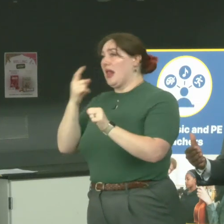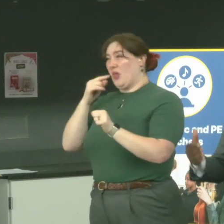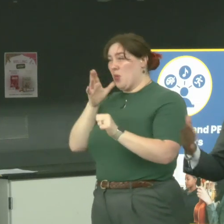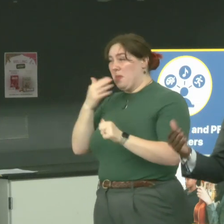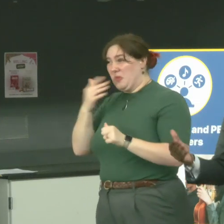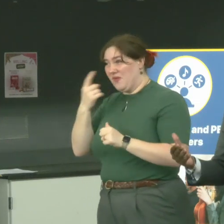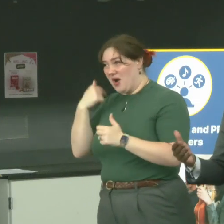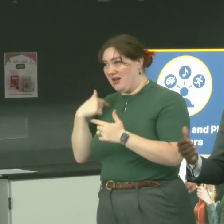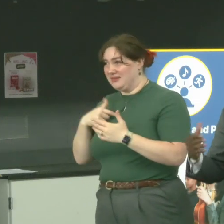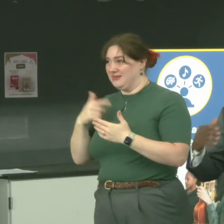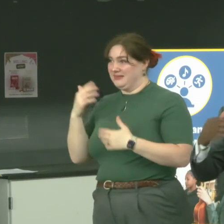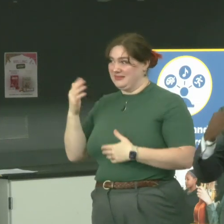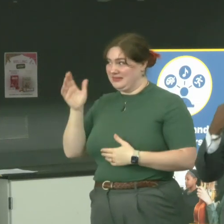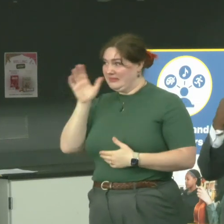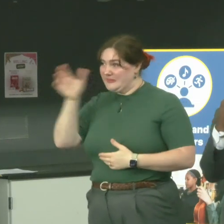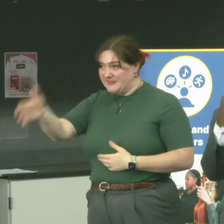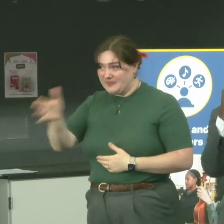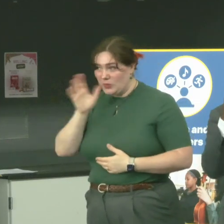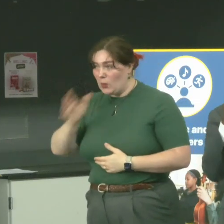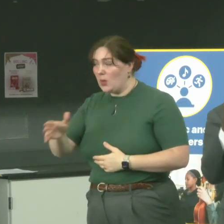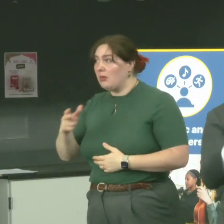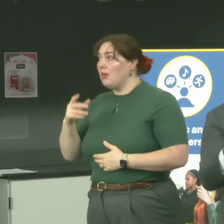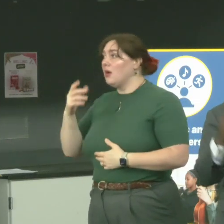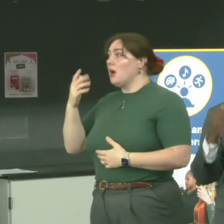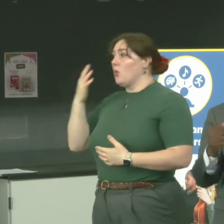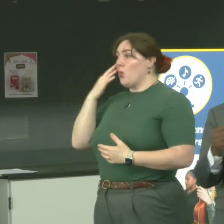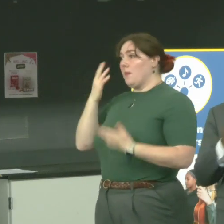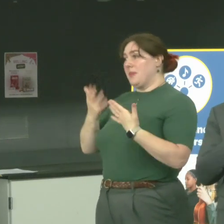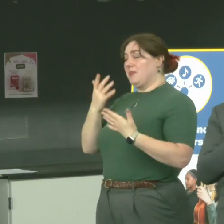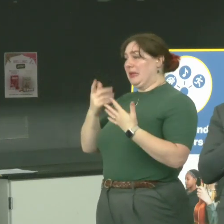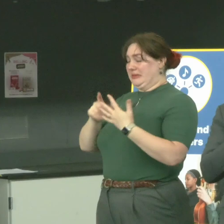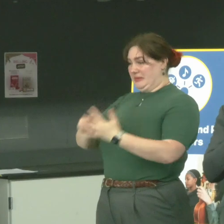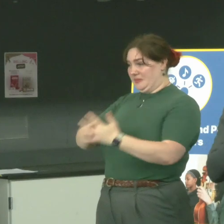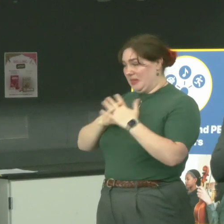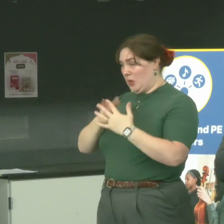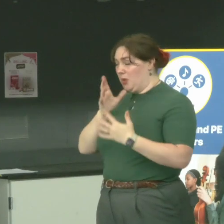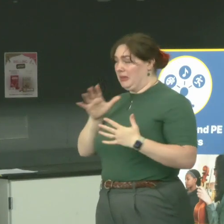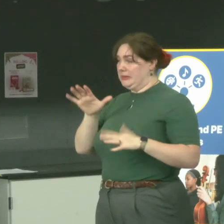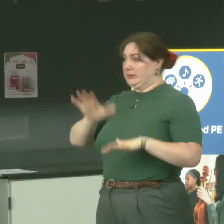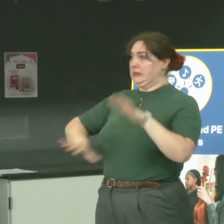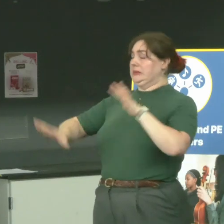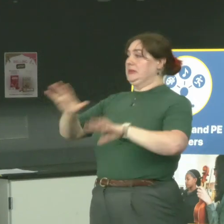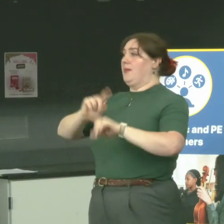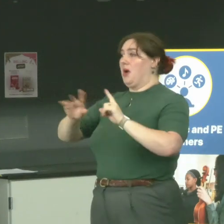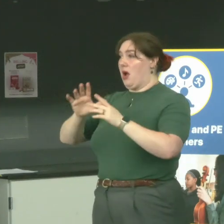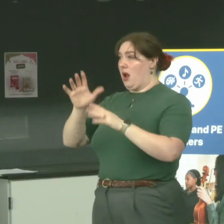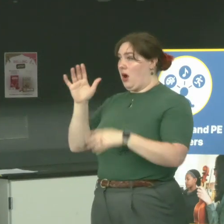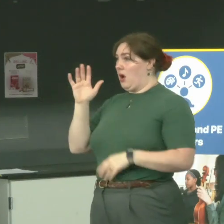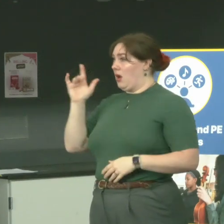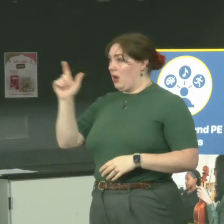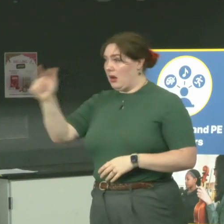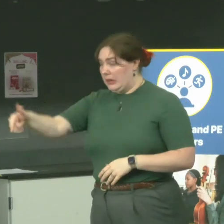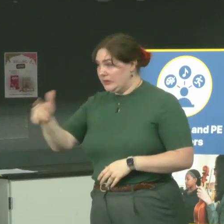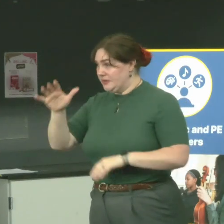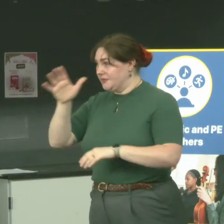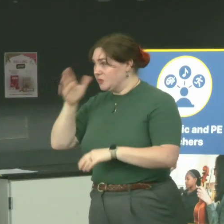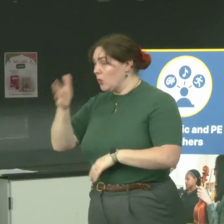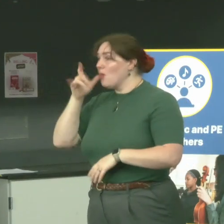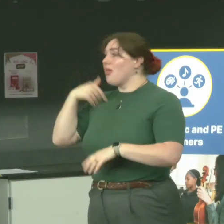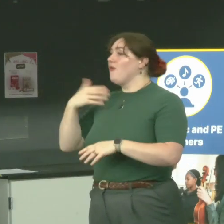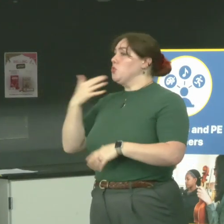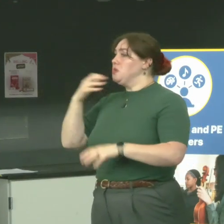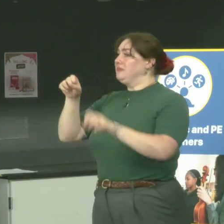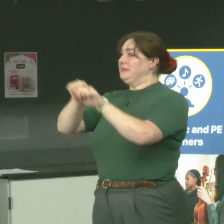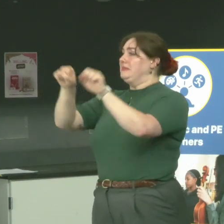gonna be difficult at the beginning, at the outset, but at the end, I think we're gonna have a system